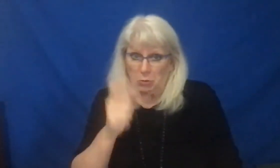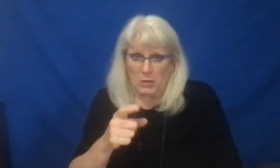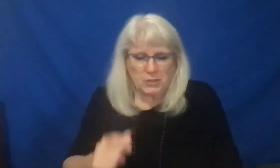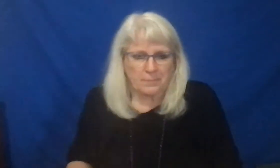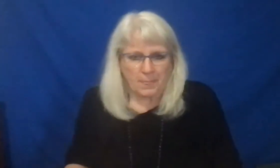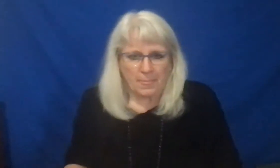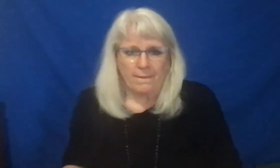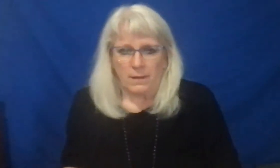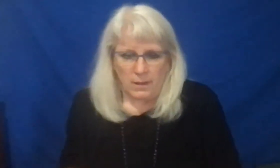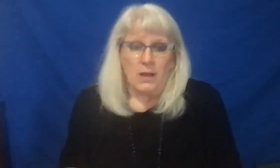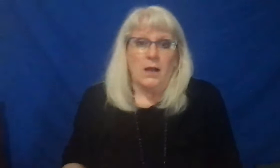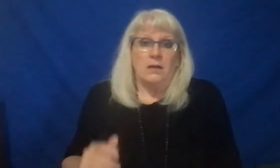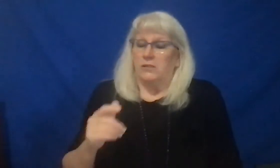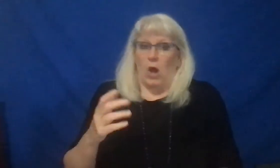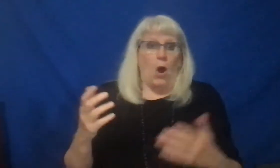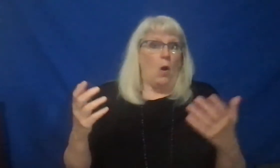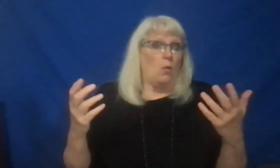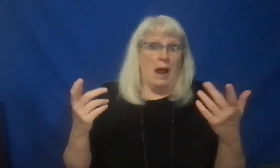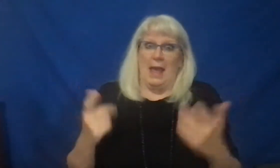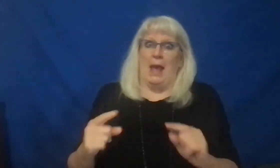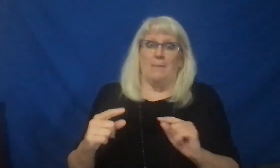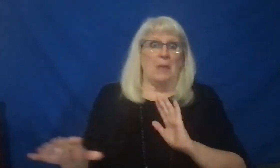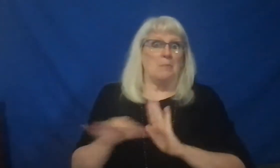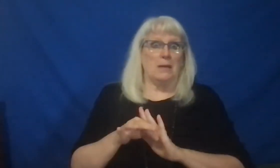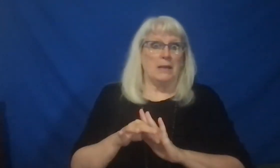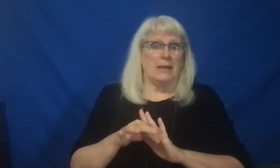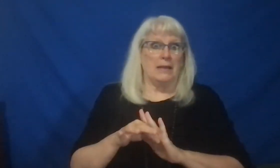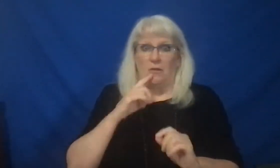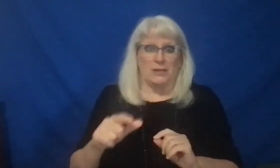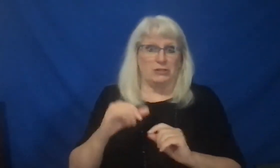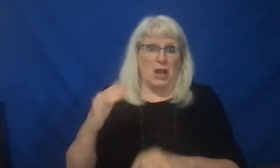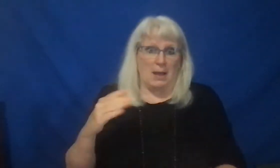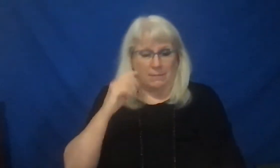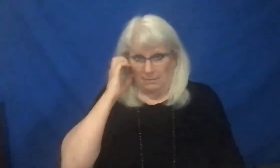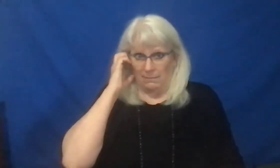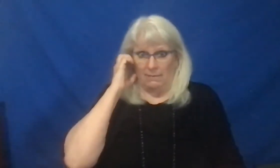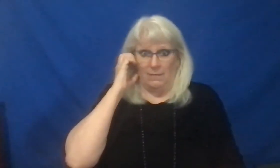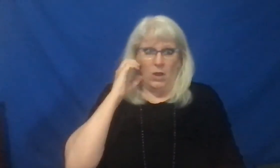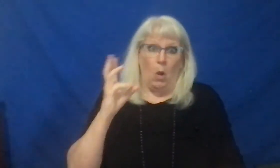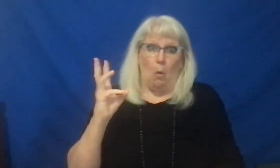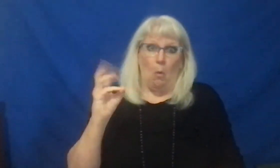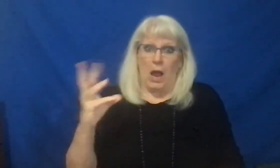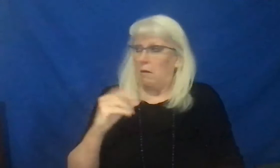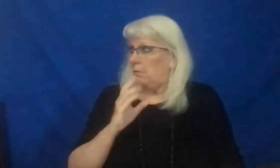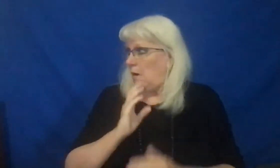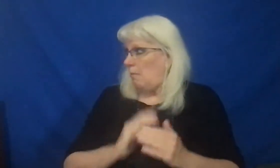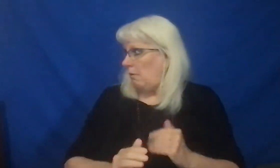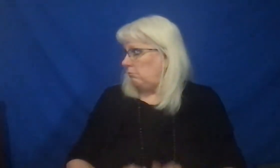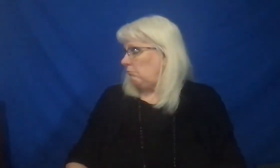I got the role. That's why I'm here. Um, I was deeply, deeply humbled. Again, I feel like such a fraud,